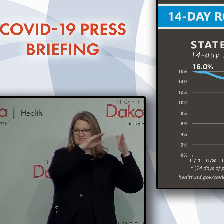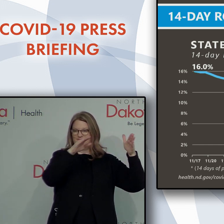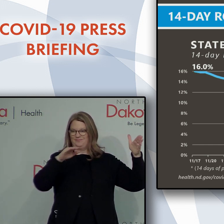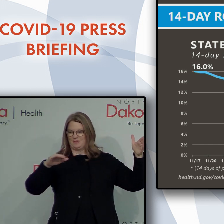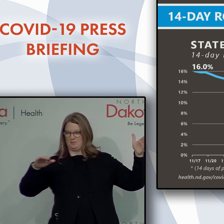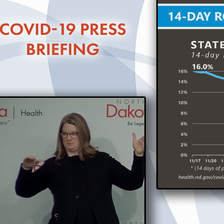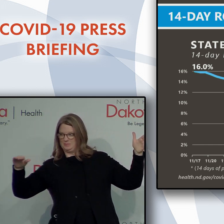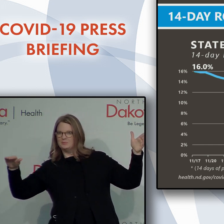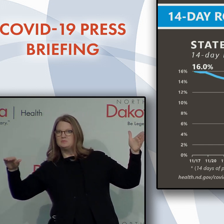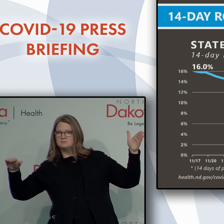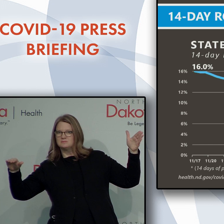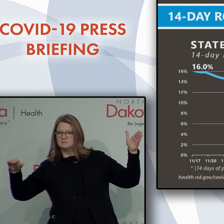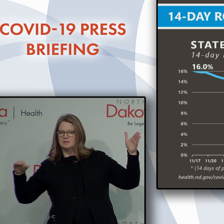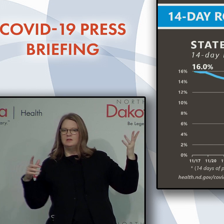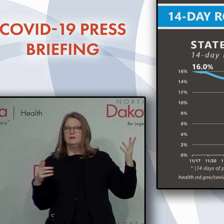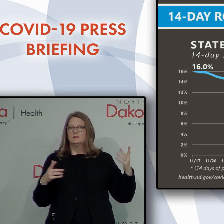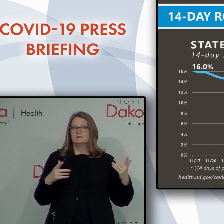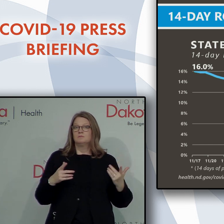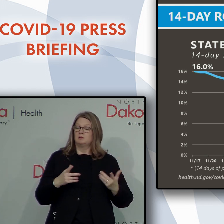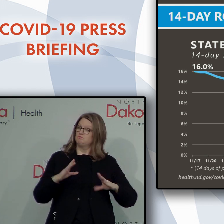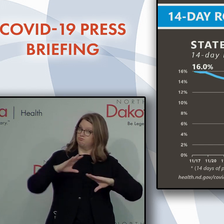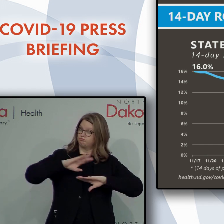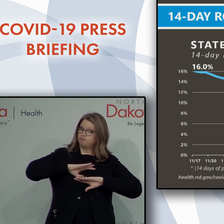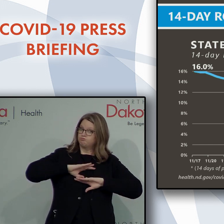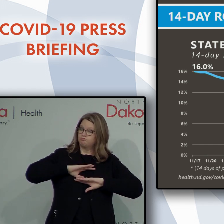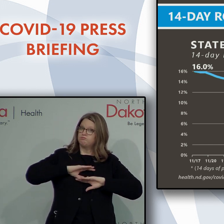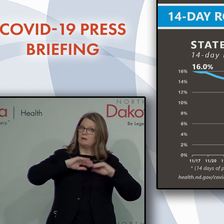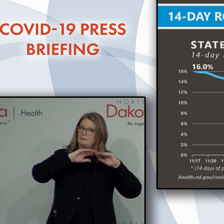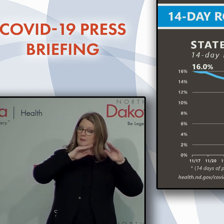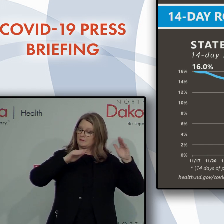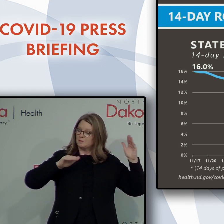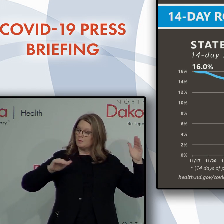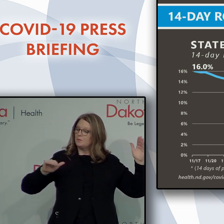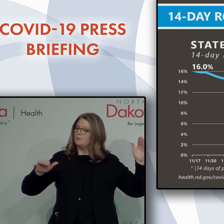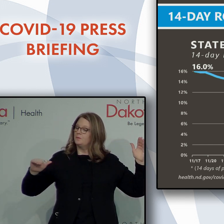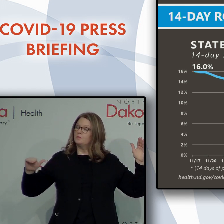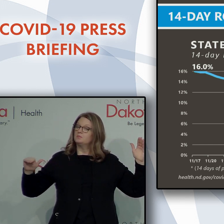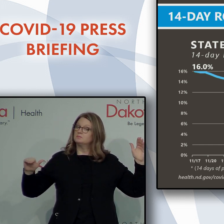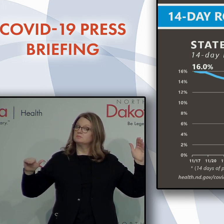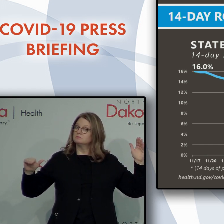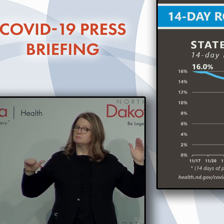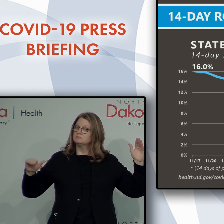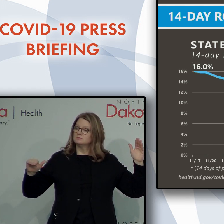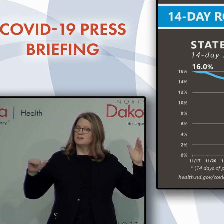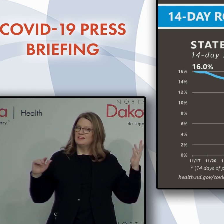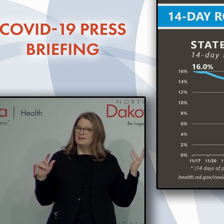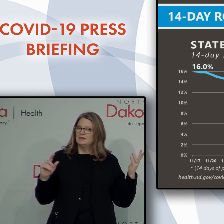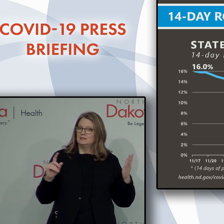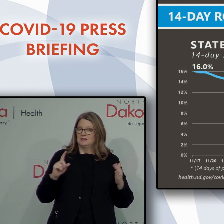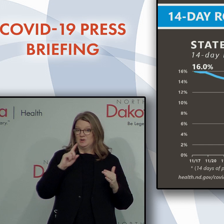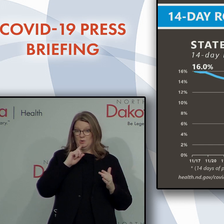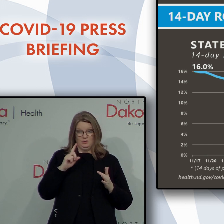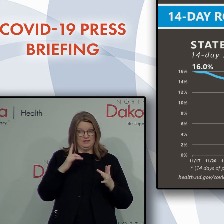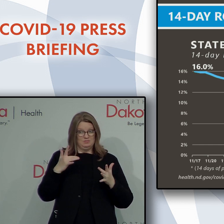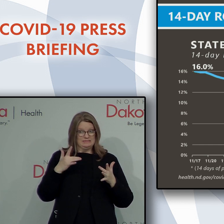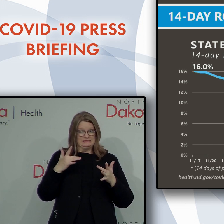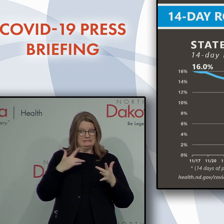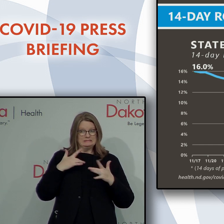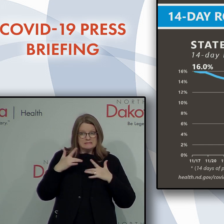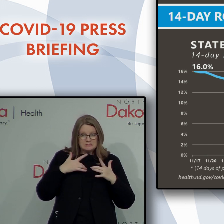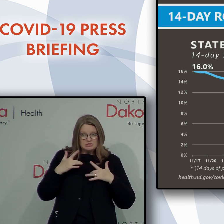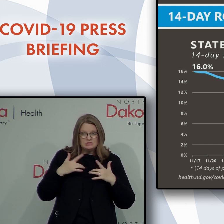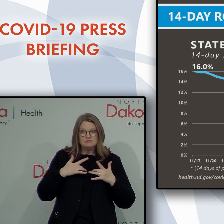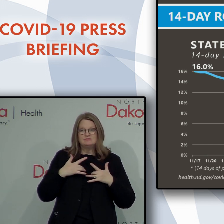we we were happy to see that this remained flat, because there was some concern about a